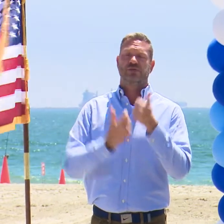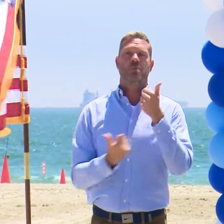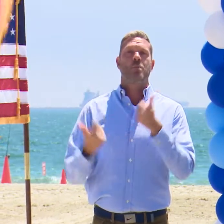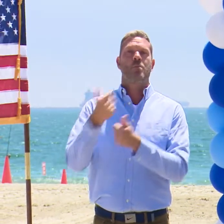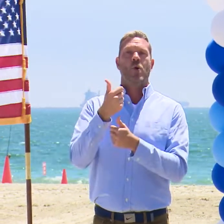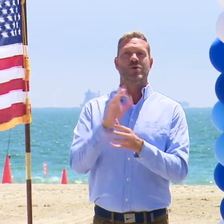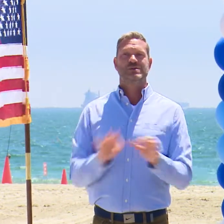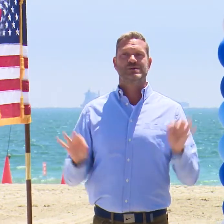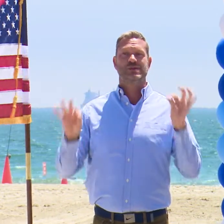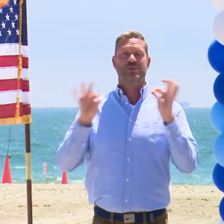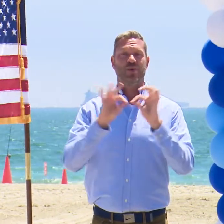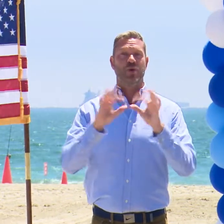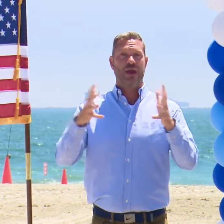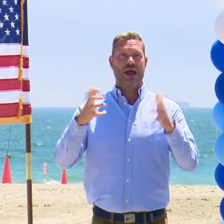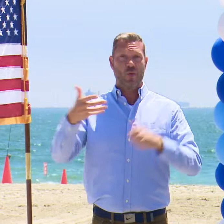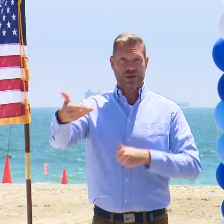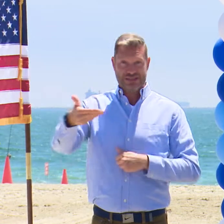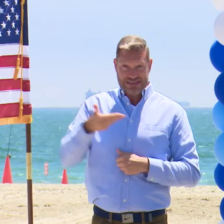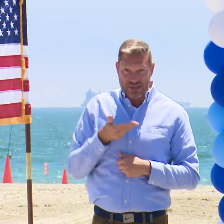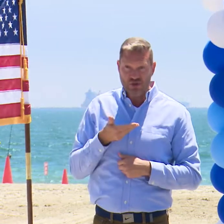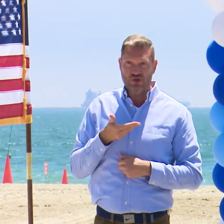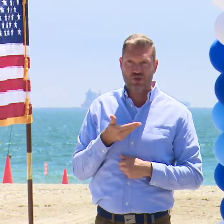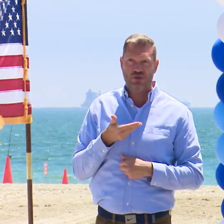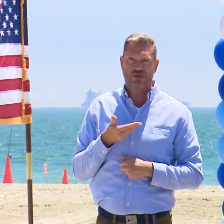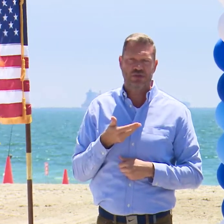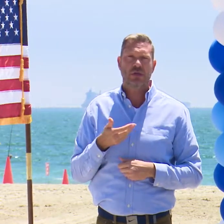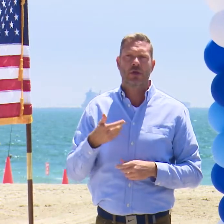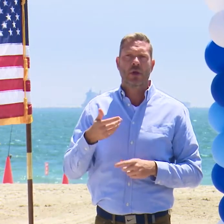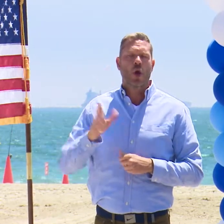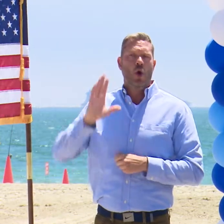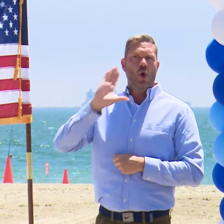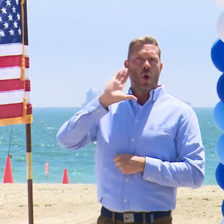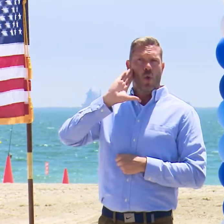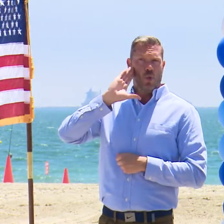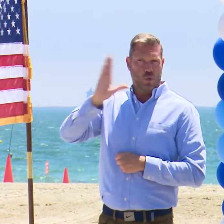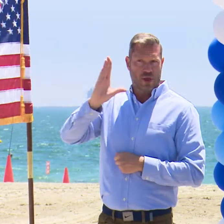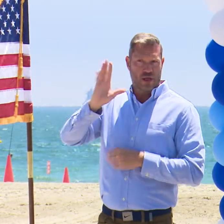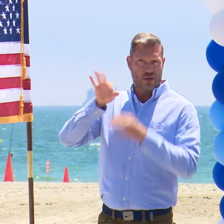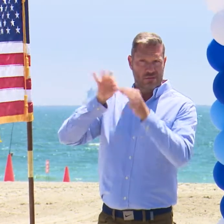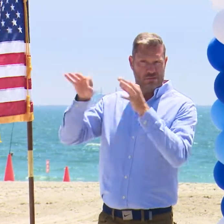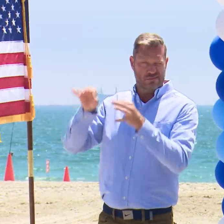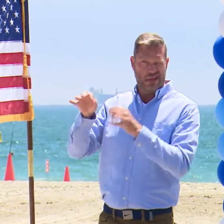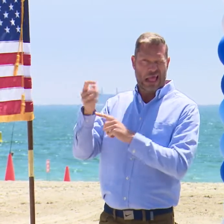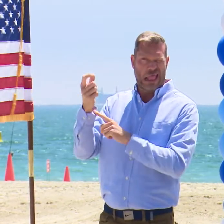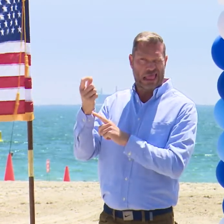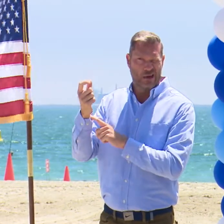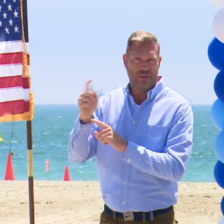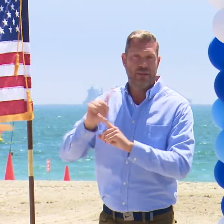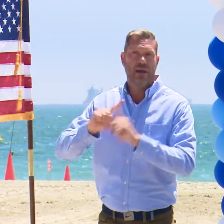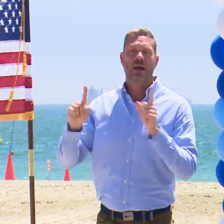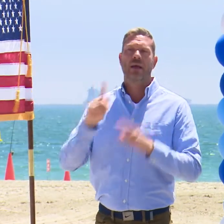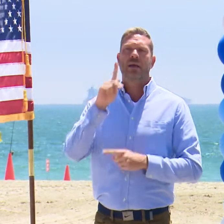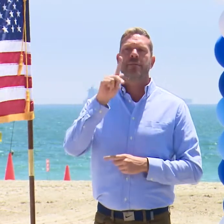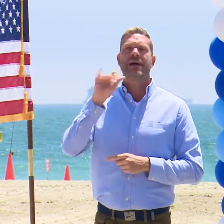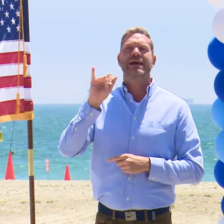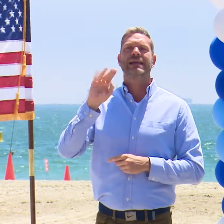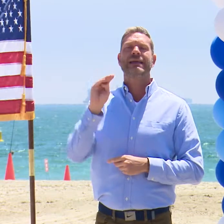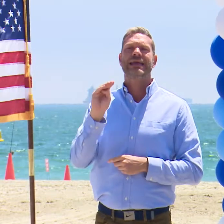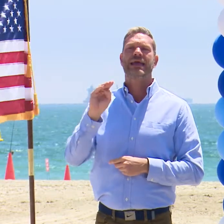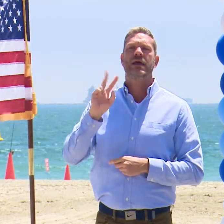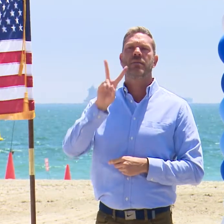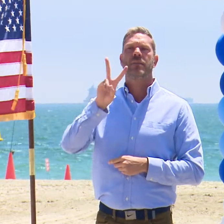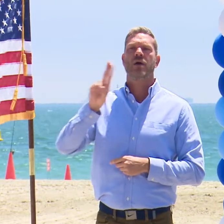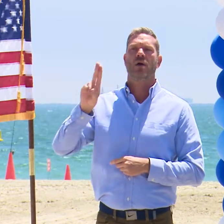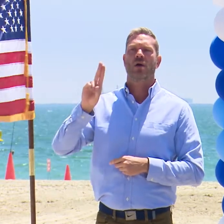importantly, I do want to introduce, she's going to speak and she's going to say some remarks in just a little bit, but Kim Vong, who chairs